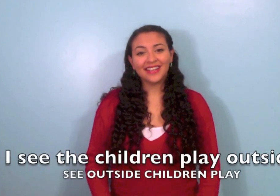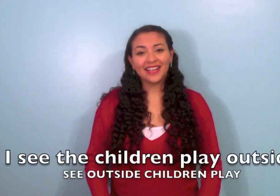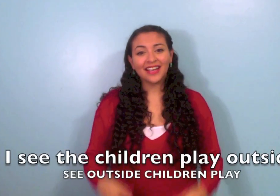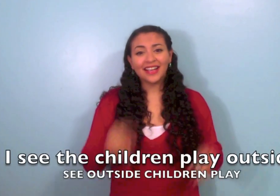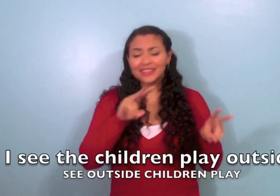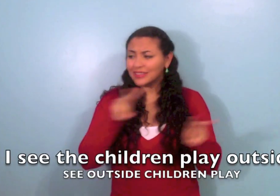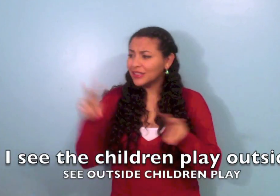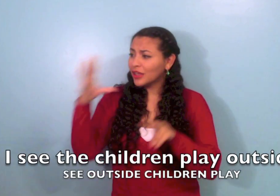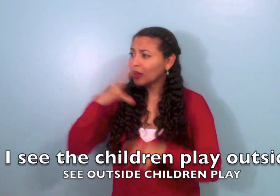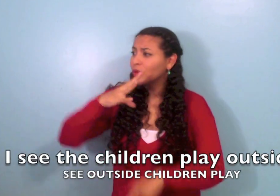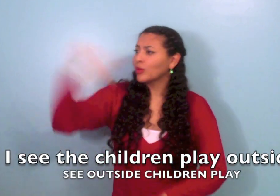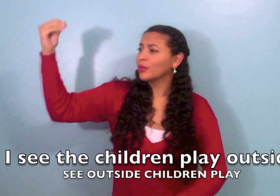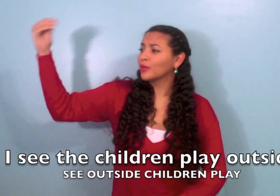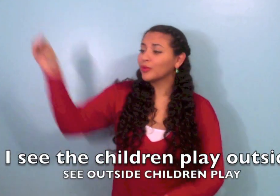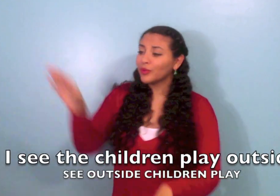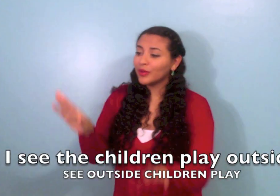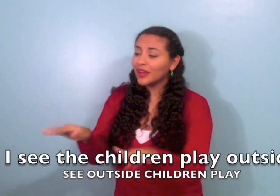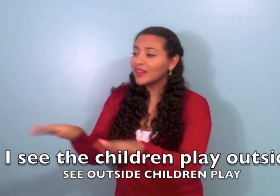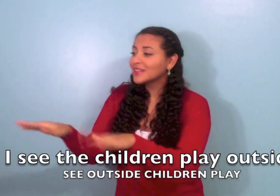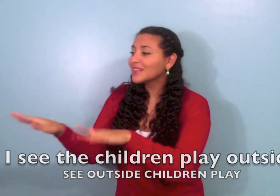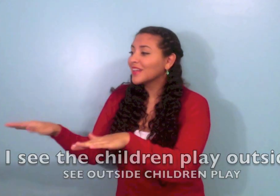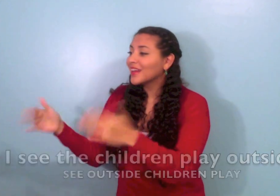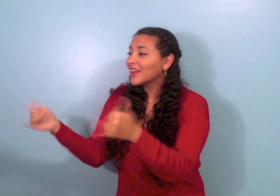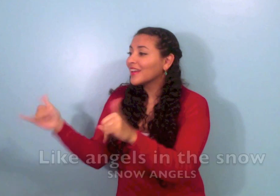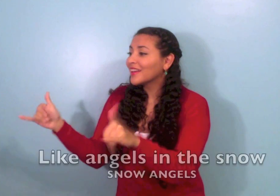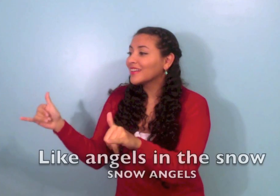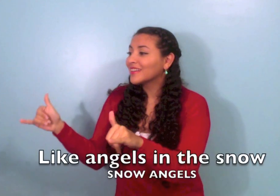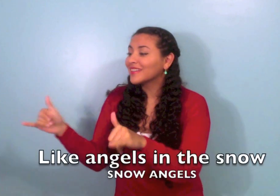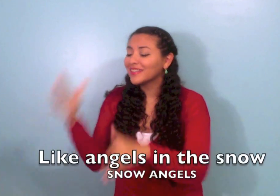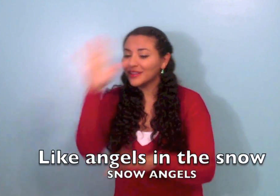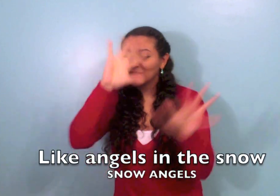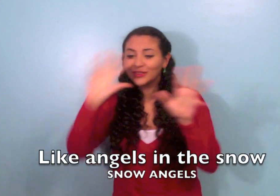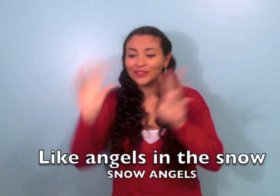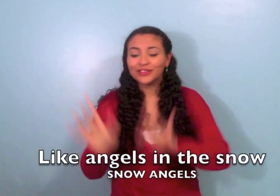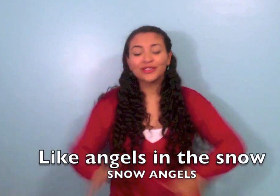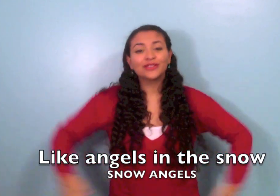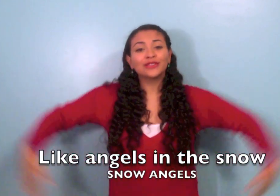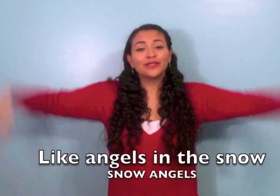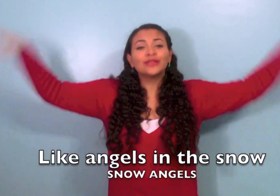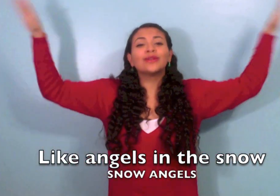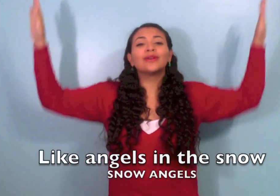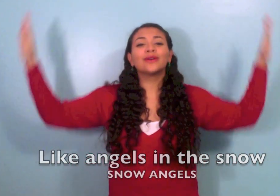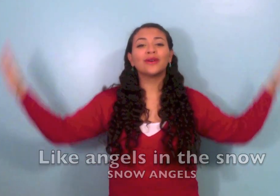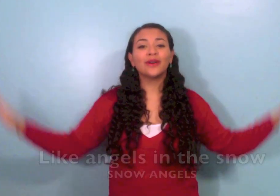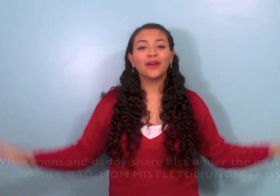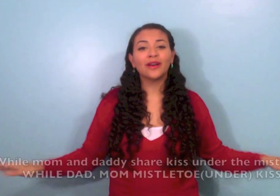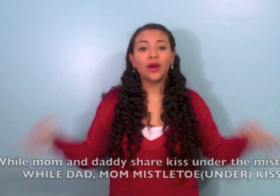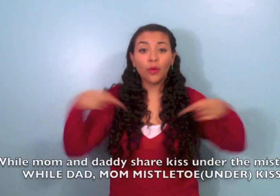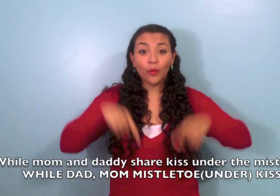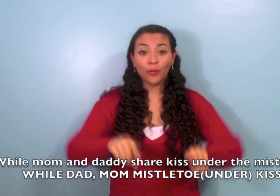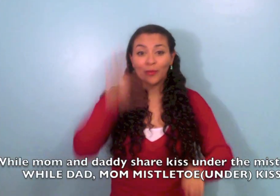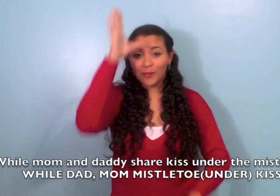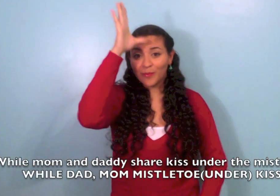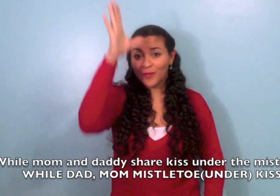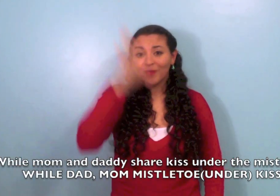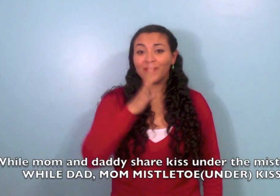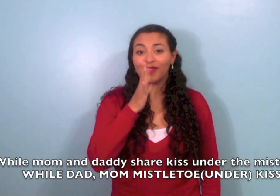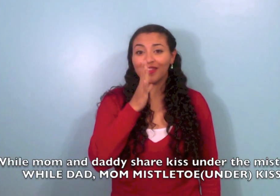I see the children play outside like angels in the snow. Well, Mom and Daddy share